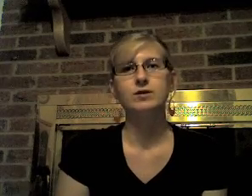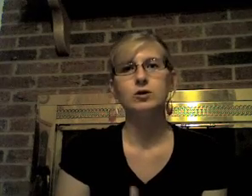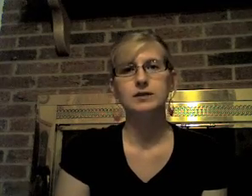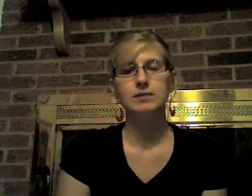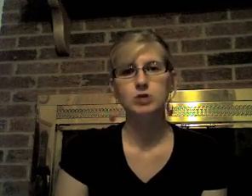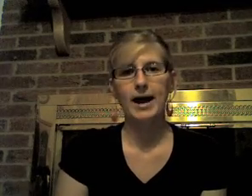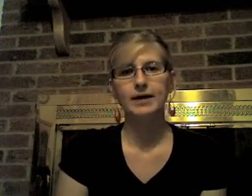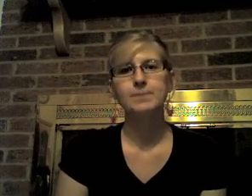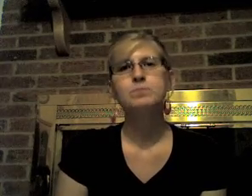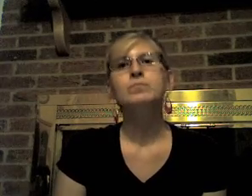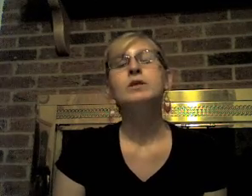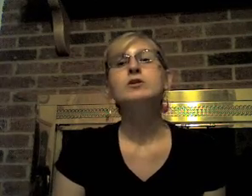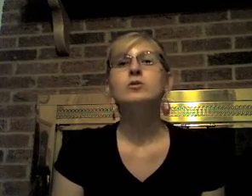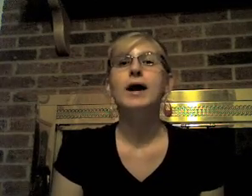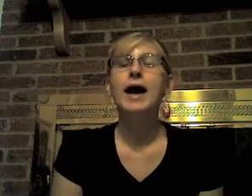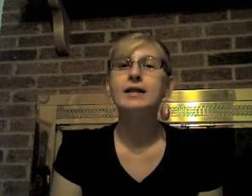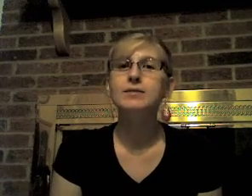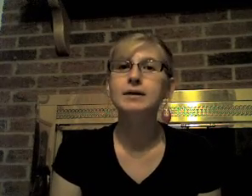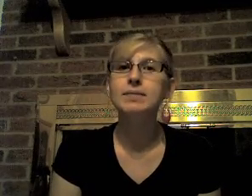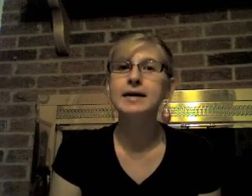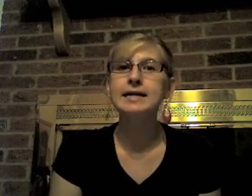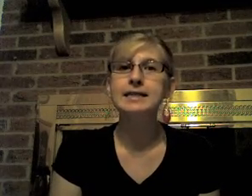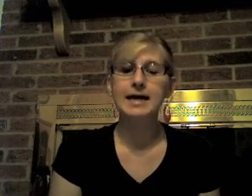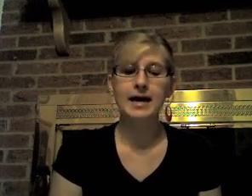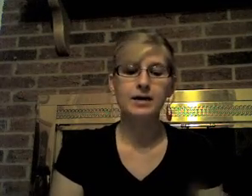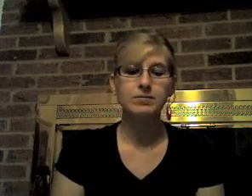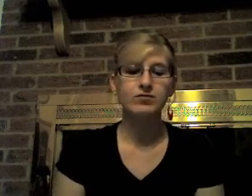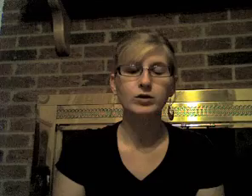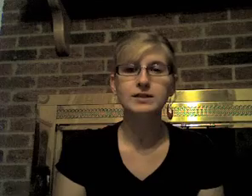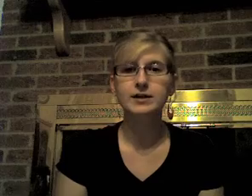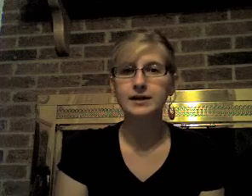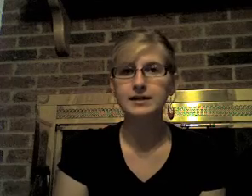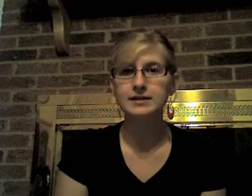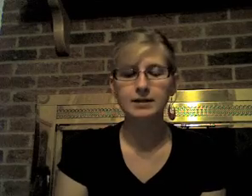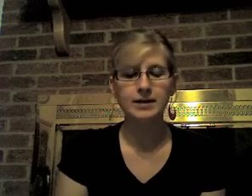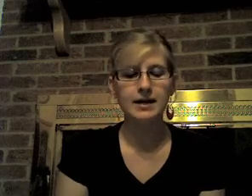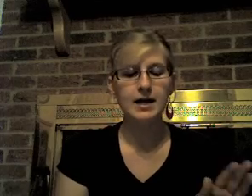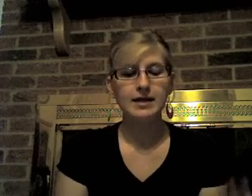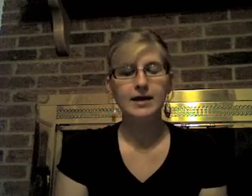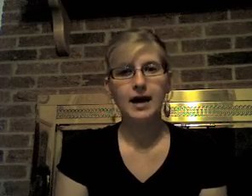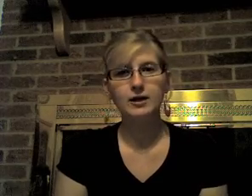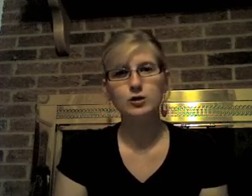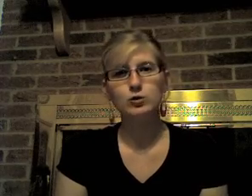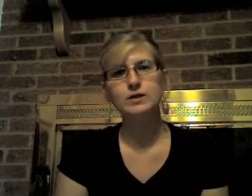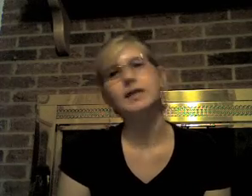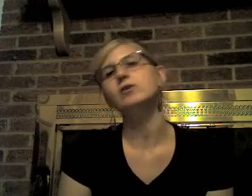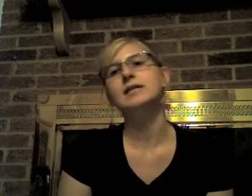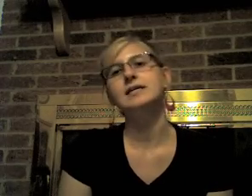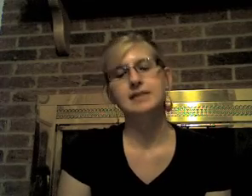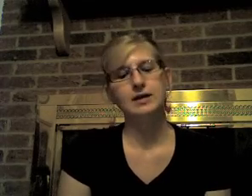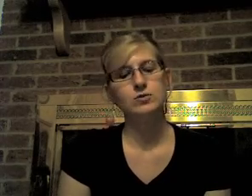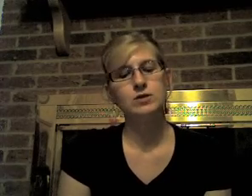difficult to keep track. So I highly recommend that before starting this segment that you take your list and you number